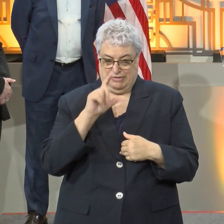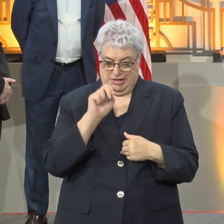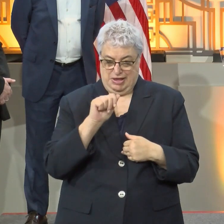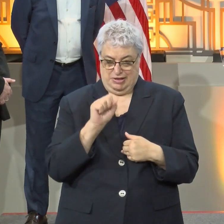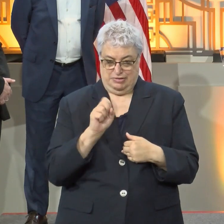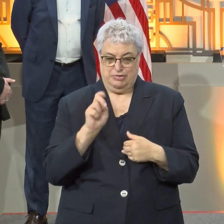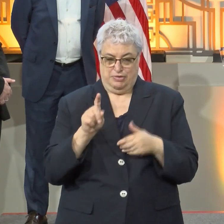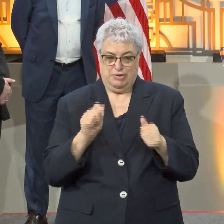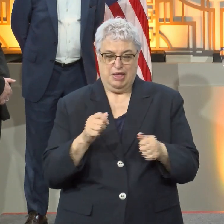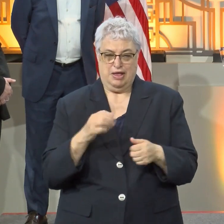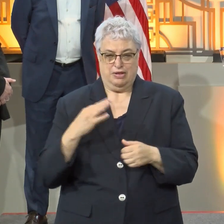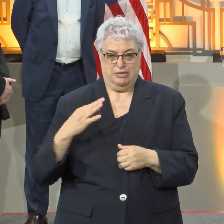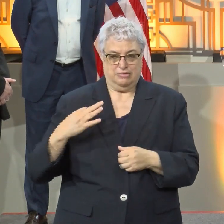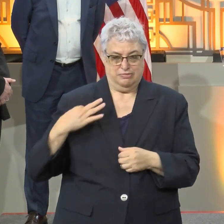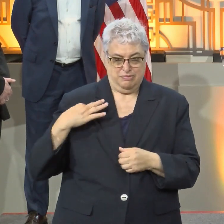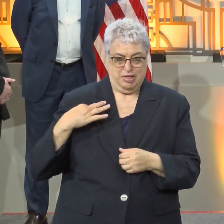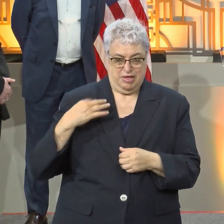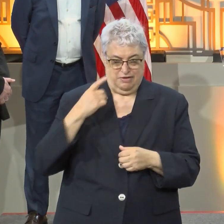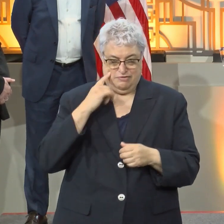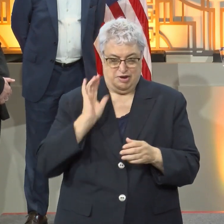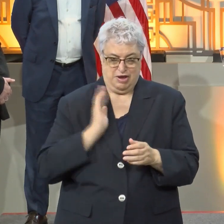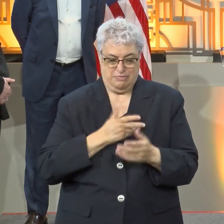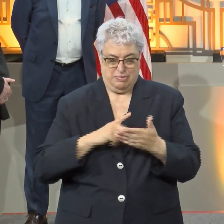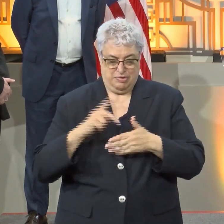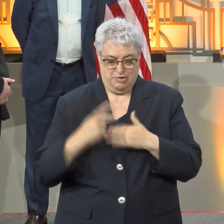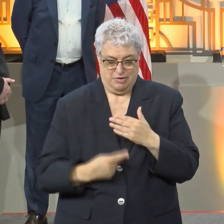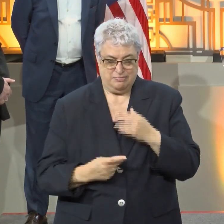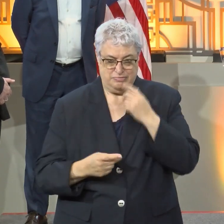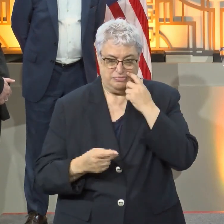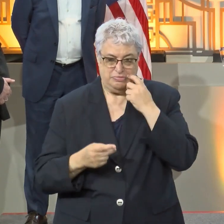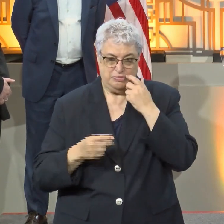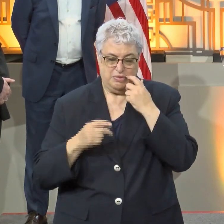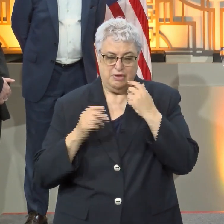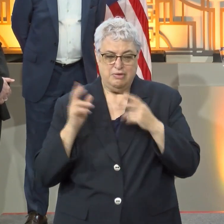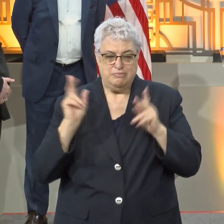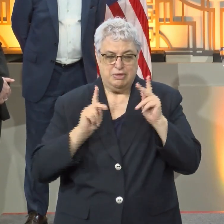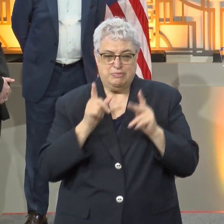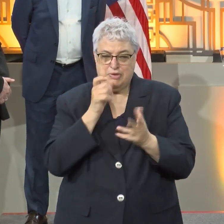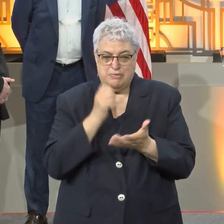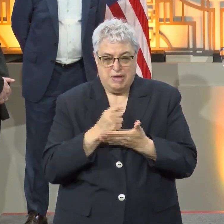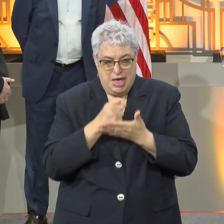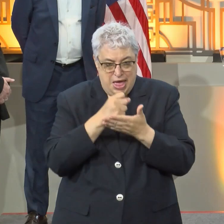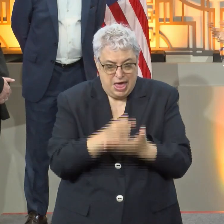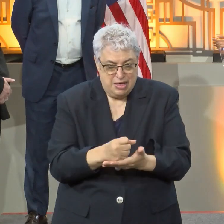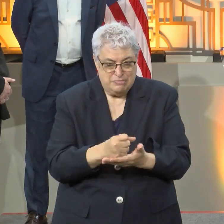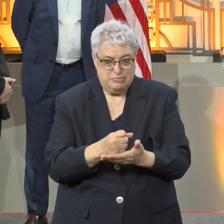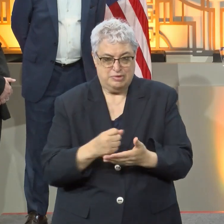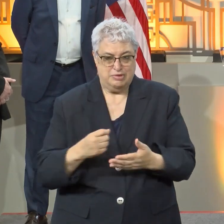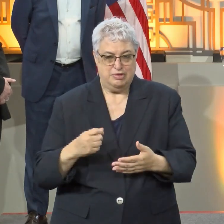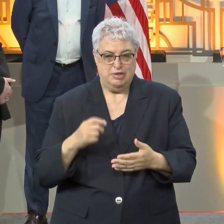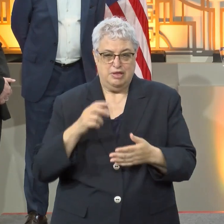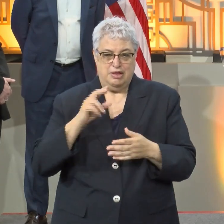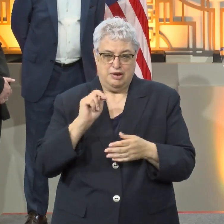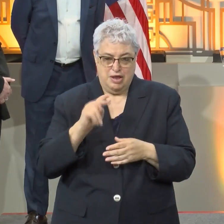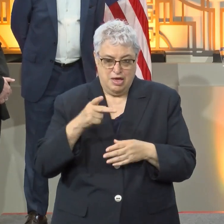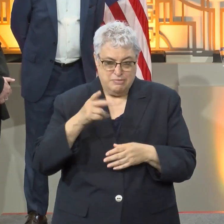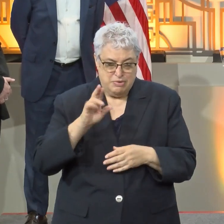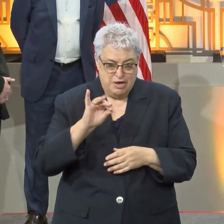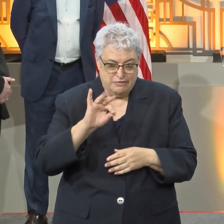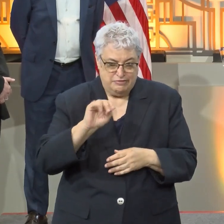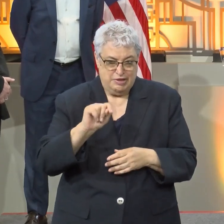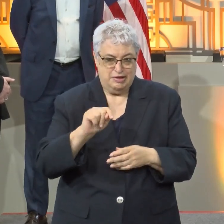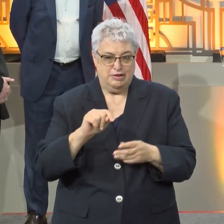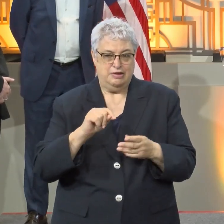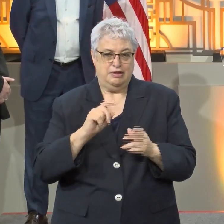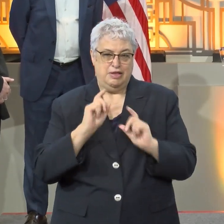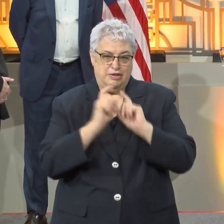want to say that this is a great example of how private industry, philanthropy, the city government, and our nonprofit community works together